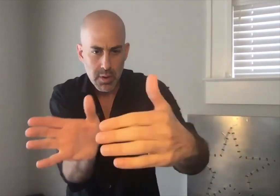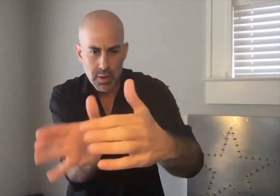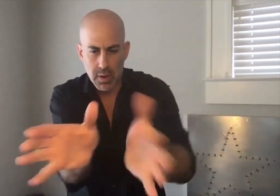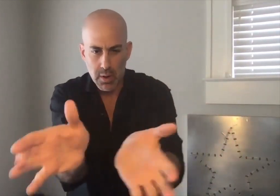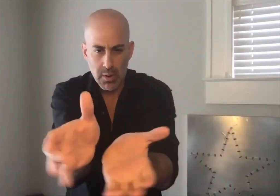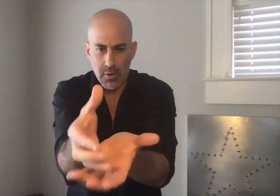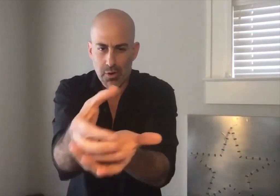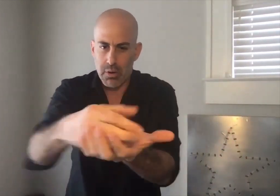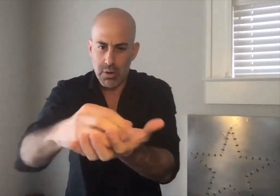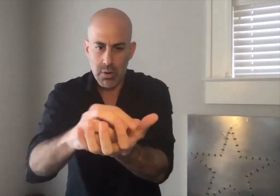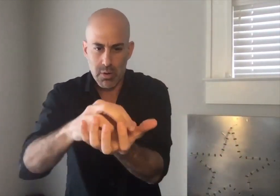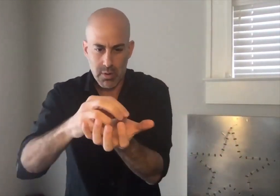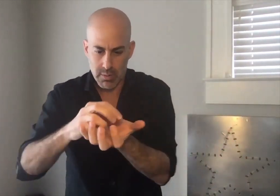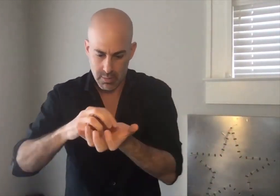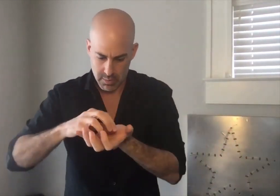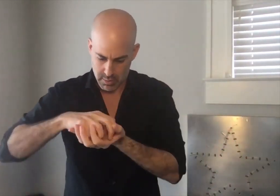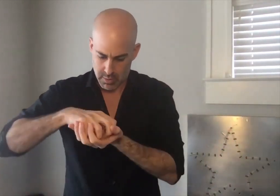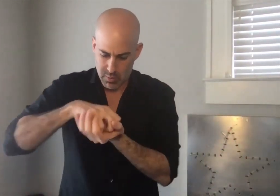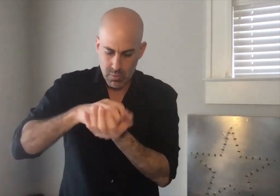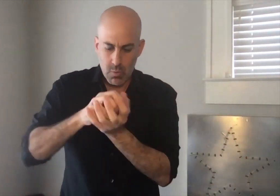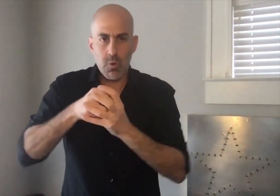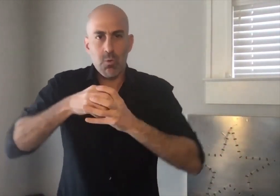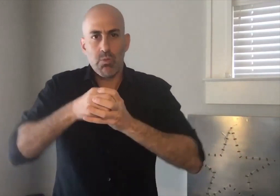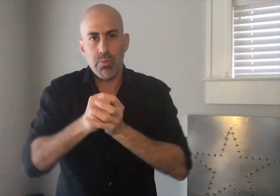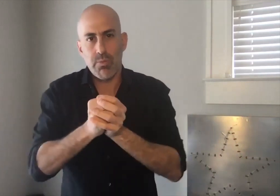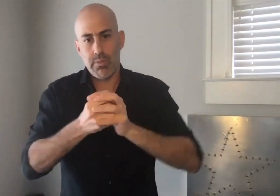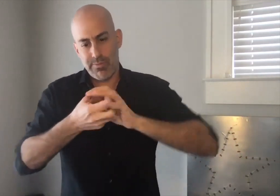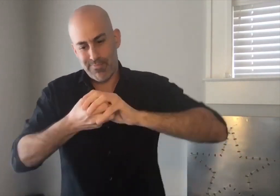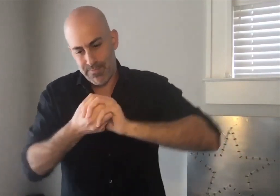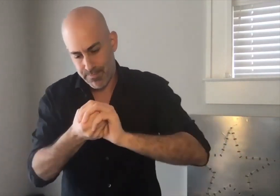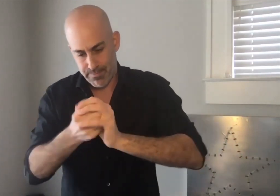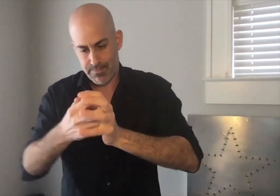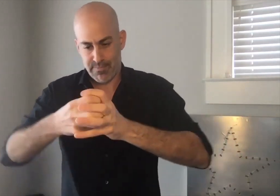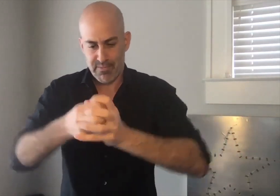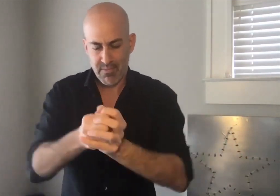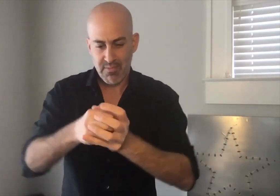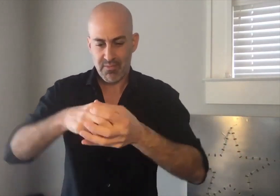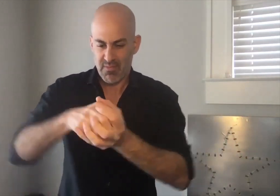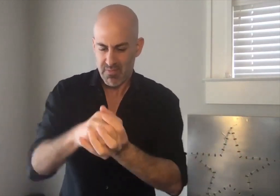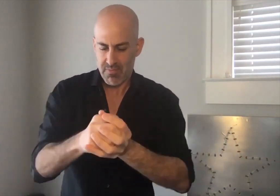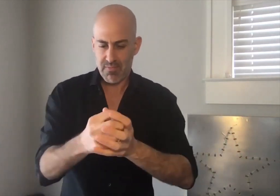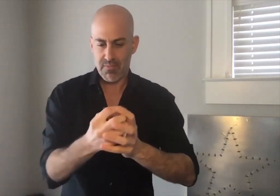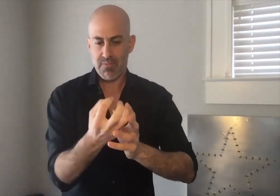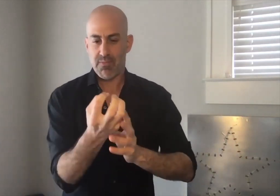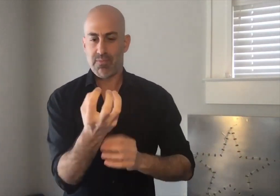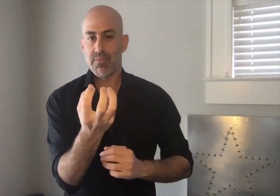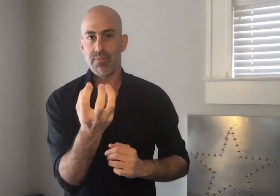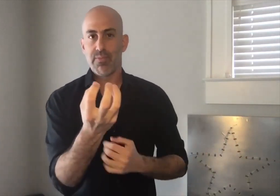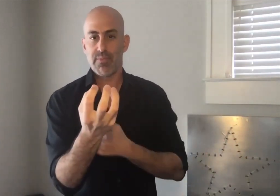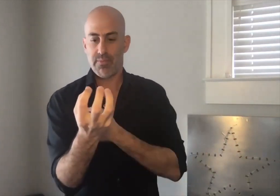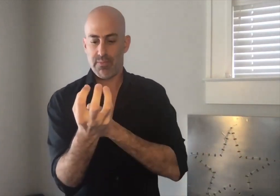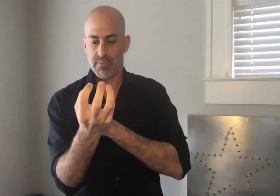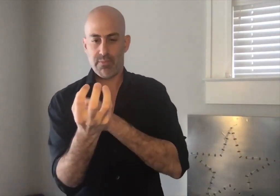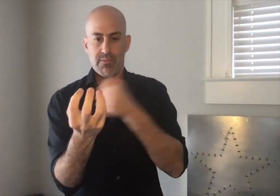I sweep up these shattered shards and ball them like burger meat and put this